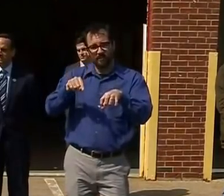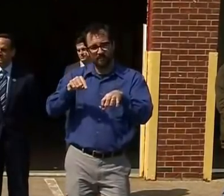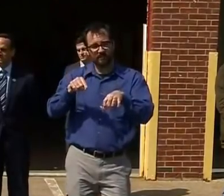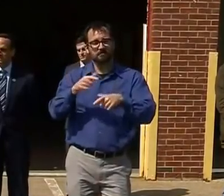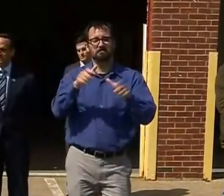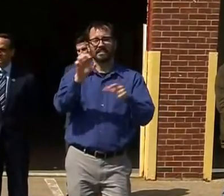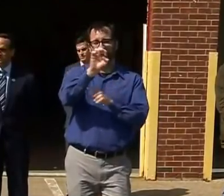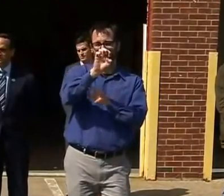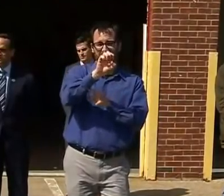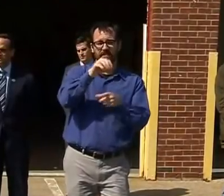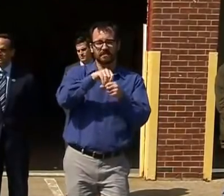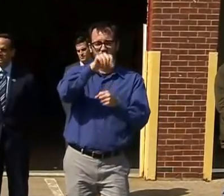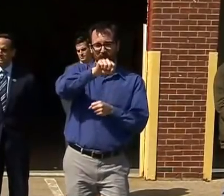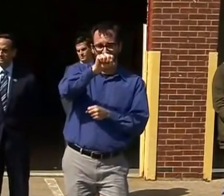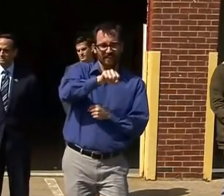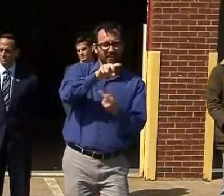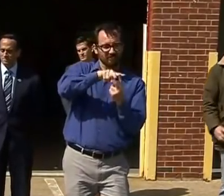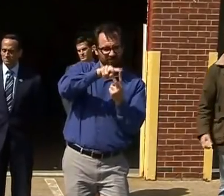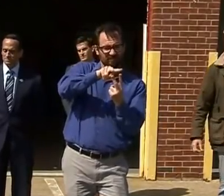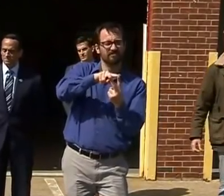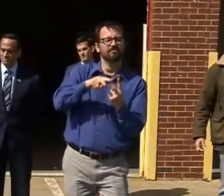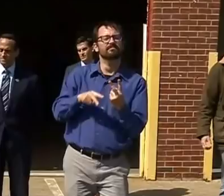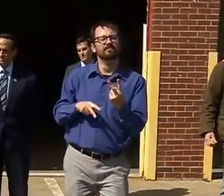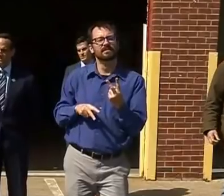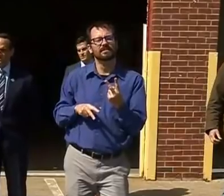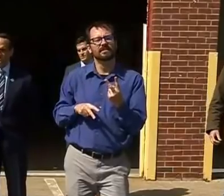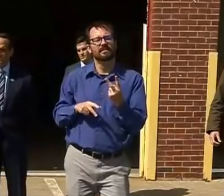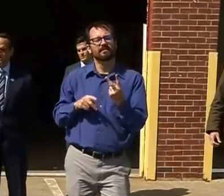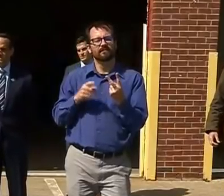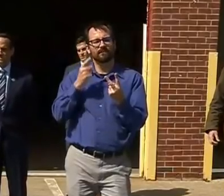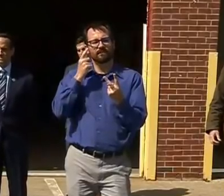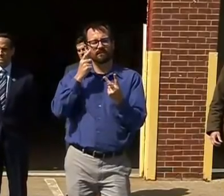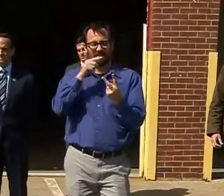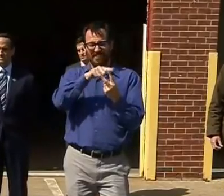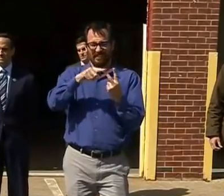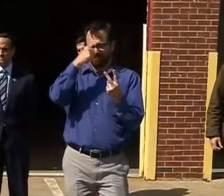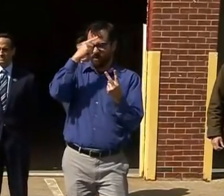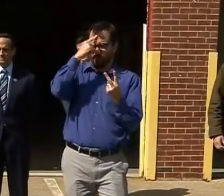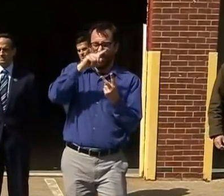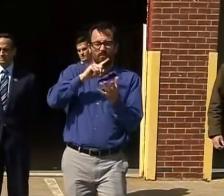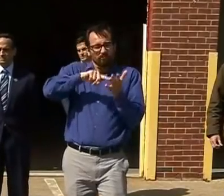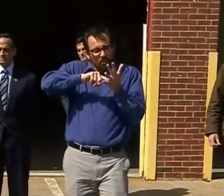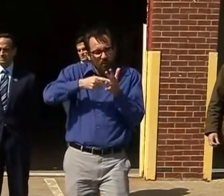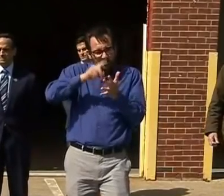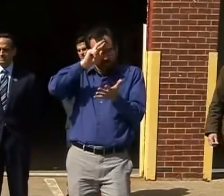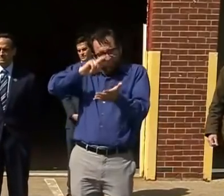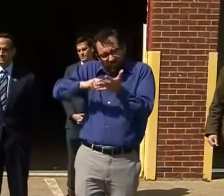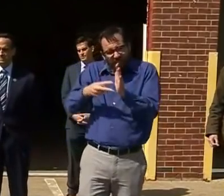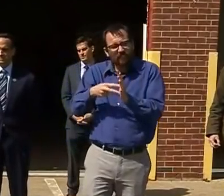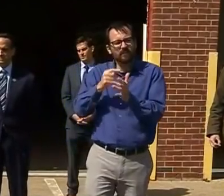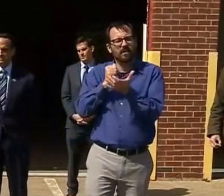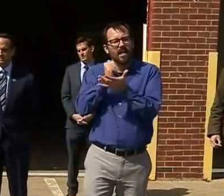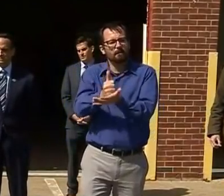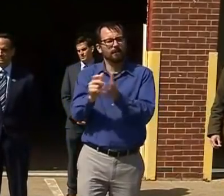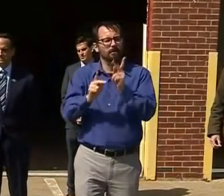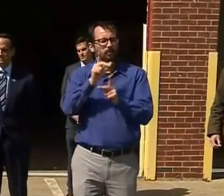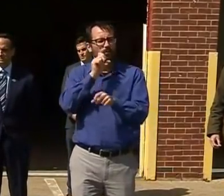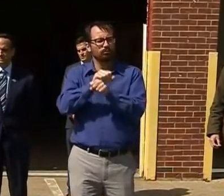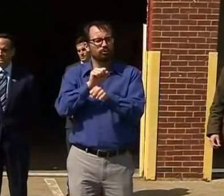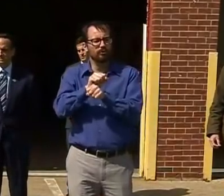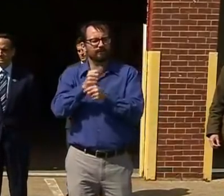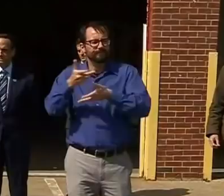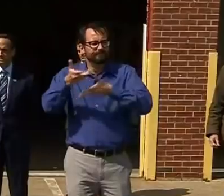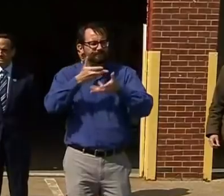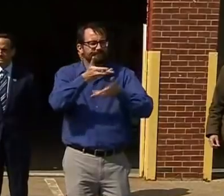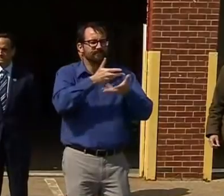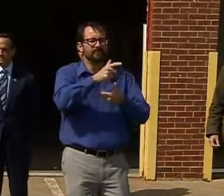designed originally for first responders, emergency responders, but we expanded it based on some of the data and some of the discussions